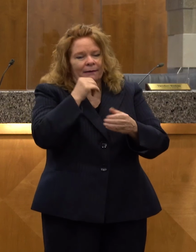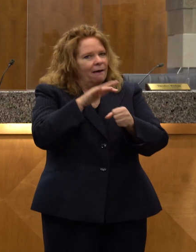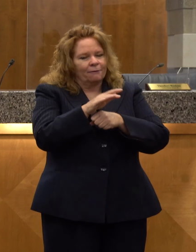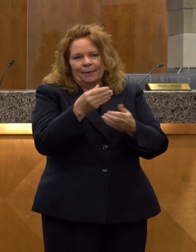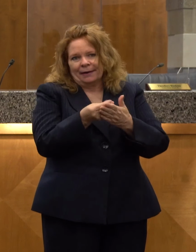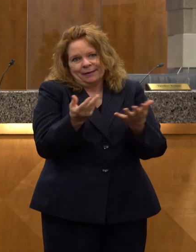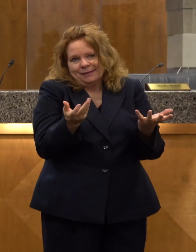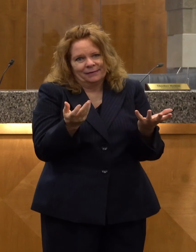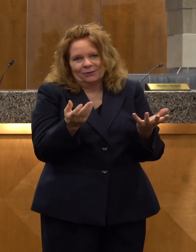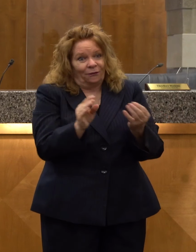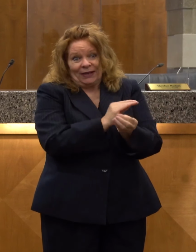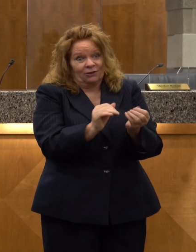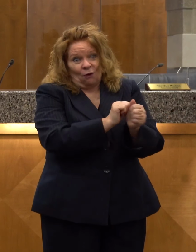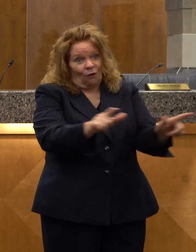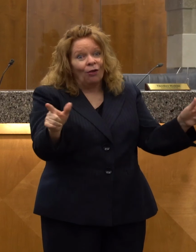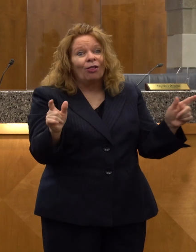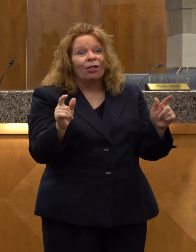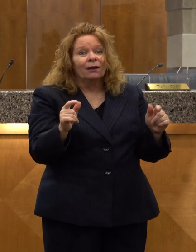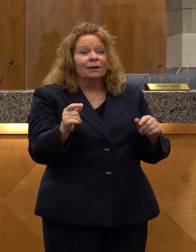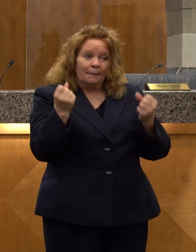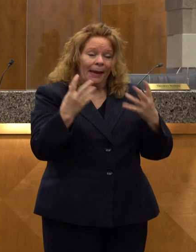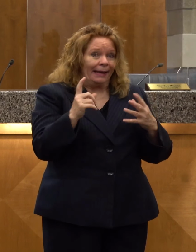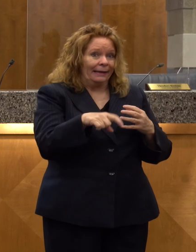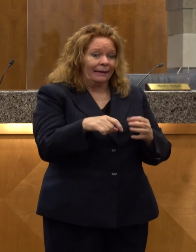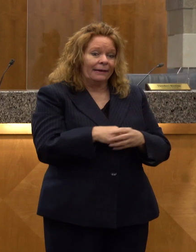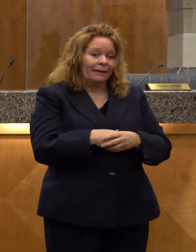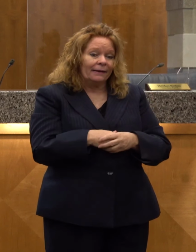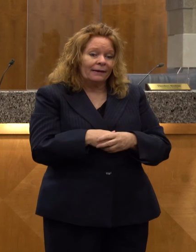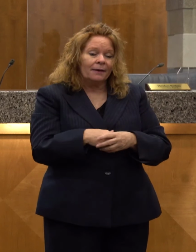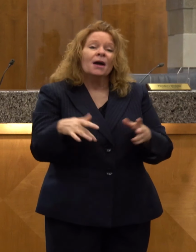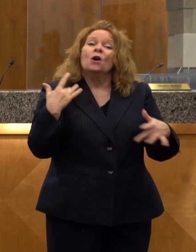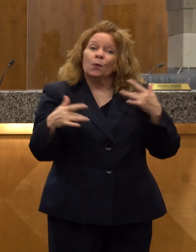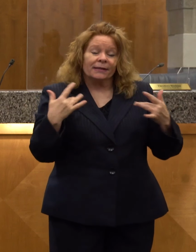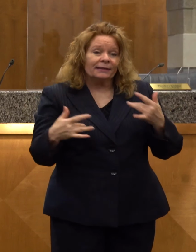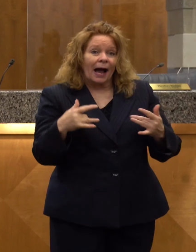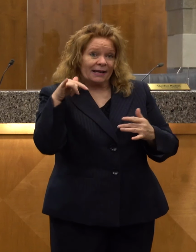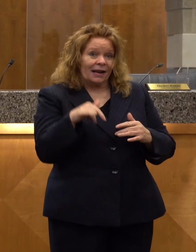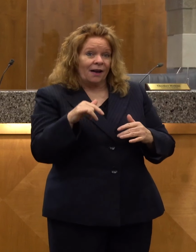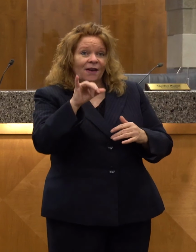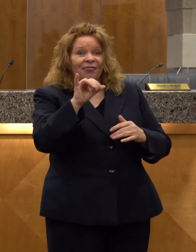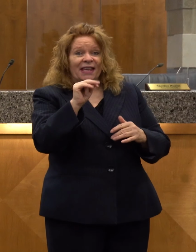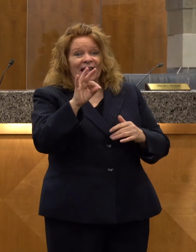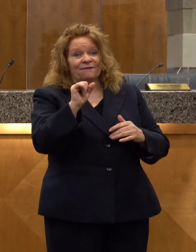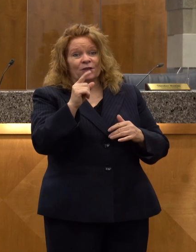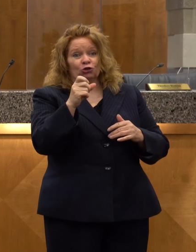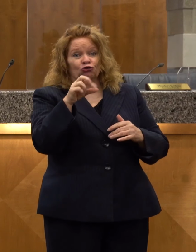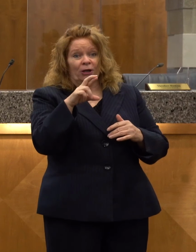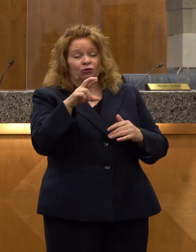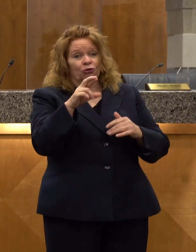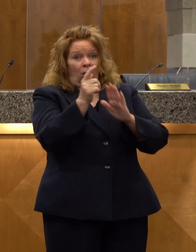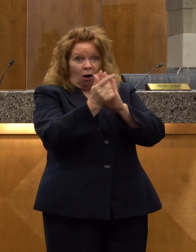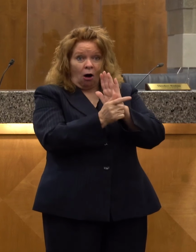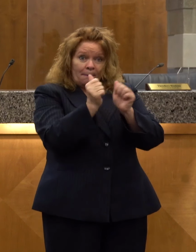money to fix all the roads that need fixing. We're excited about the infrastructure bill because we think that's going to help us get started